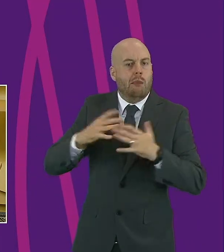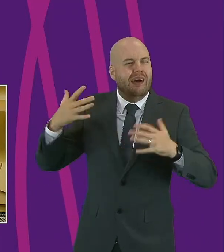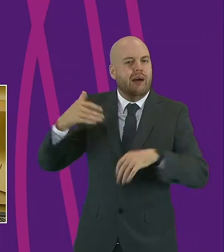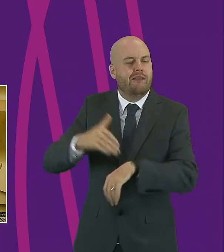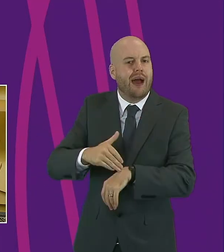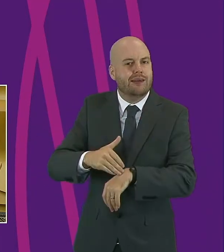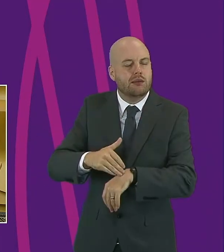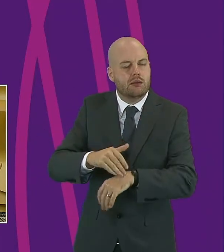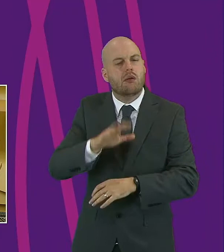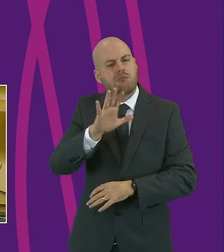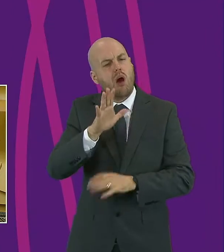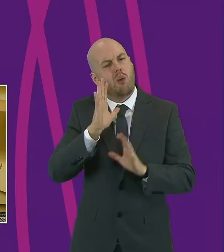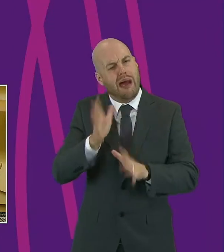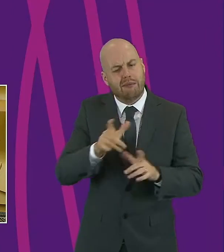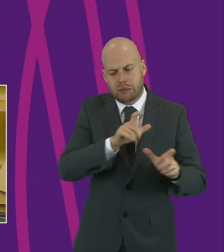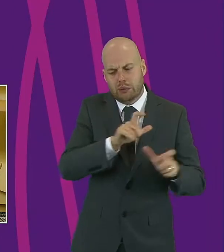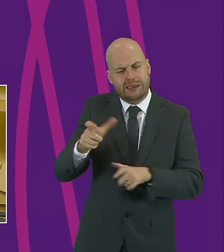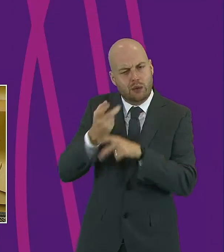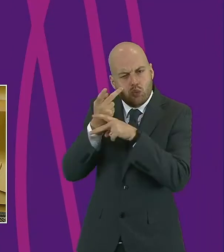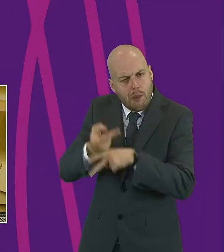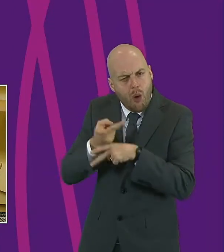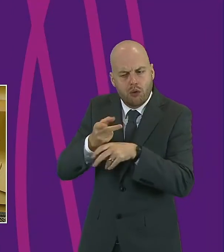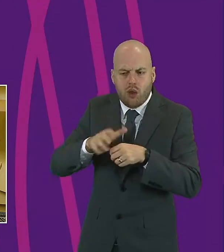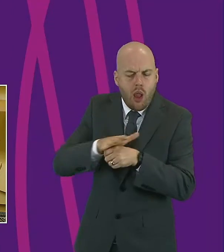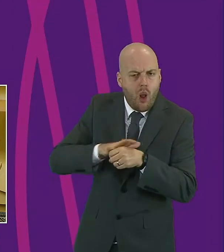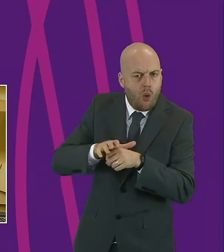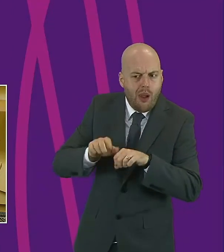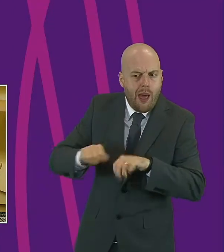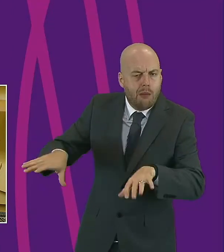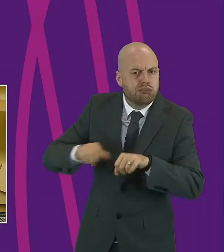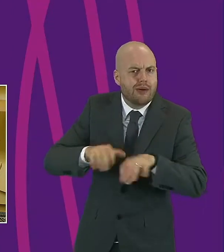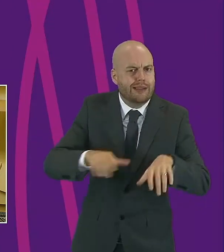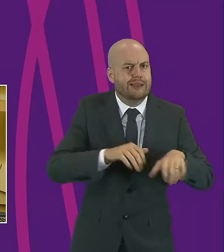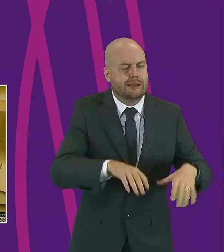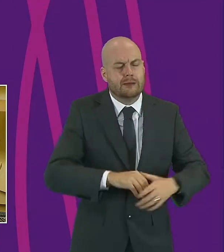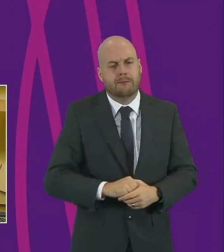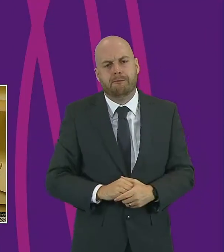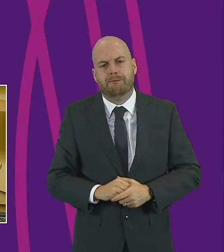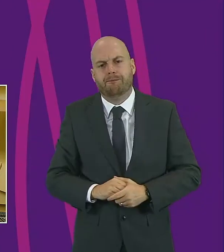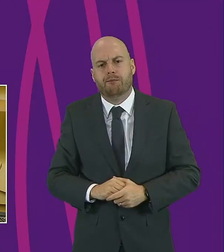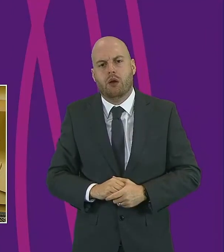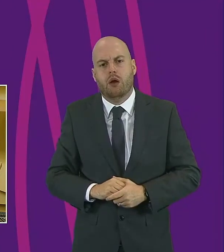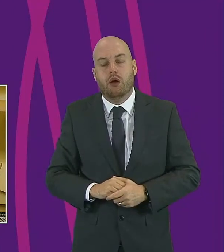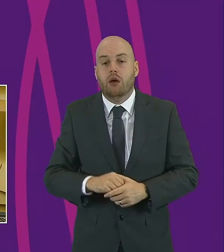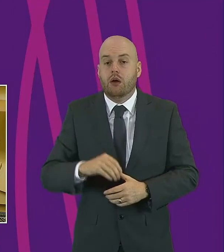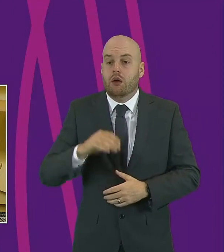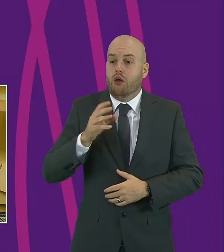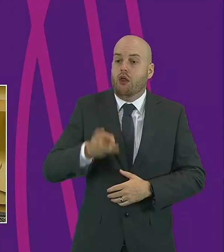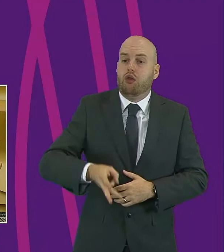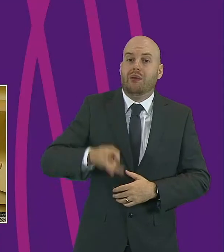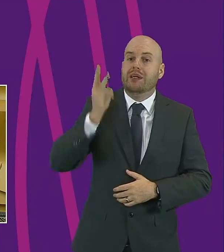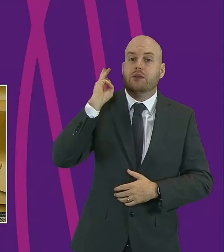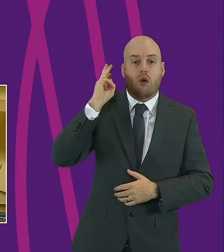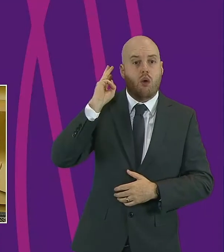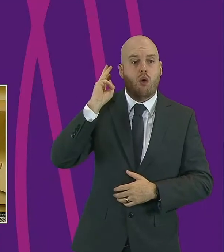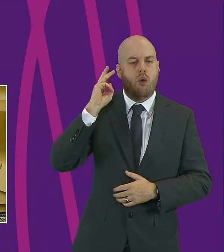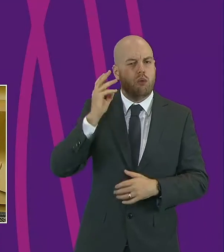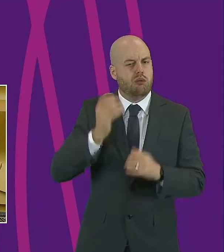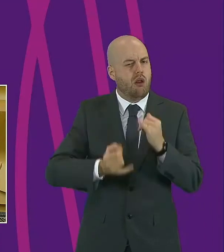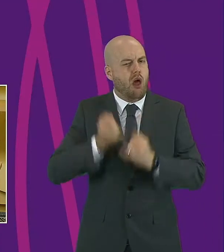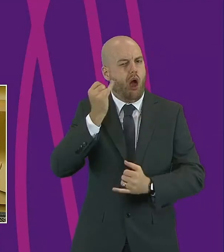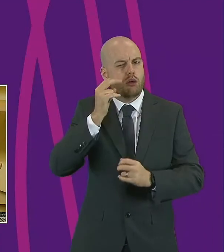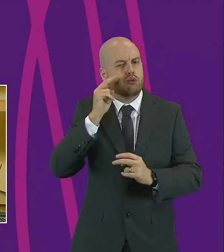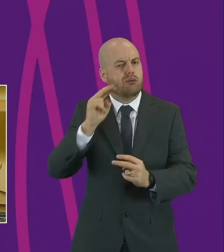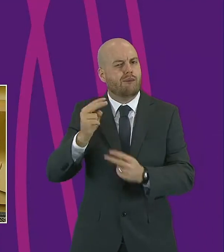must continue to monitor it closely. We are also recording more positive cases than 3 weeks ago. When we last reviewed the lockdown measures,